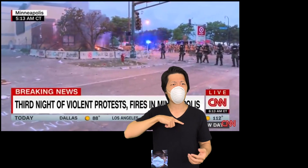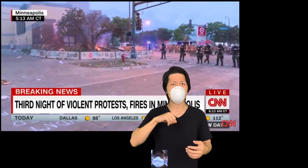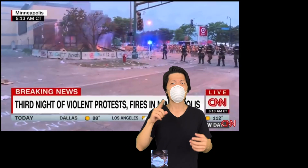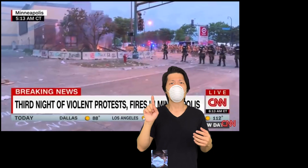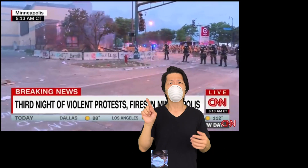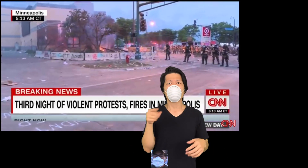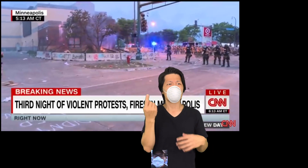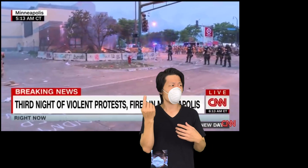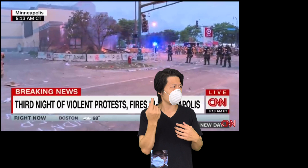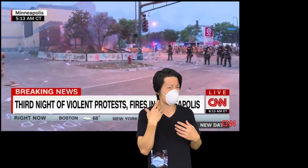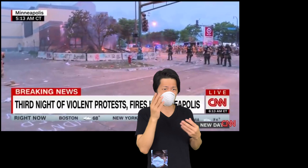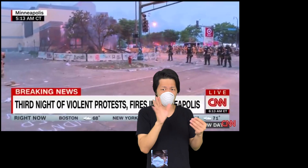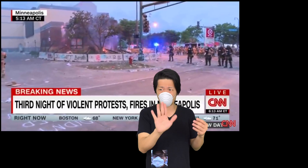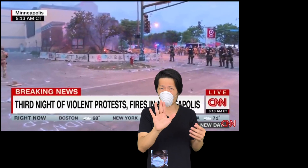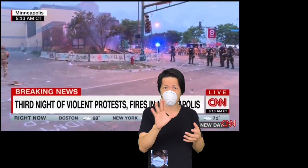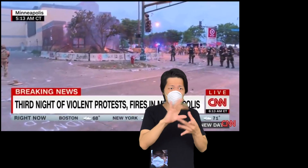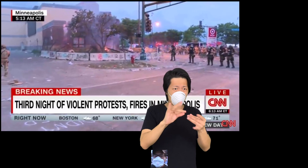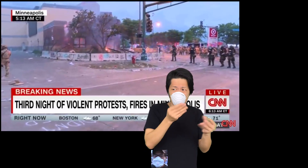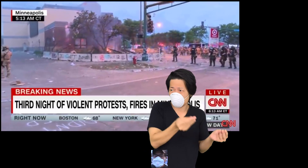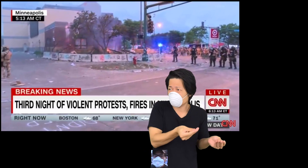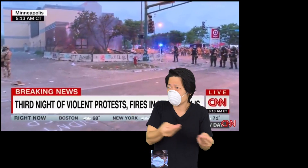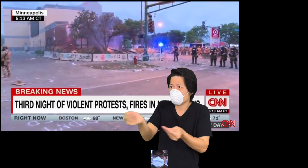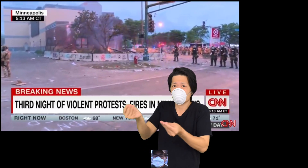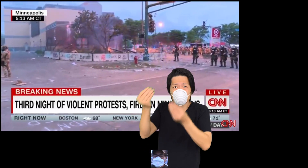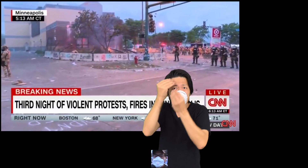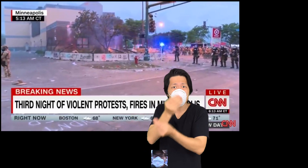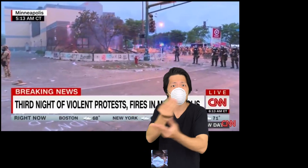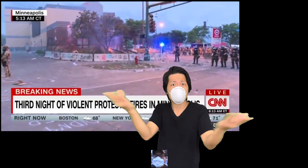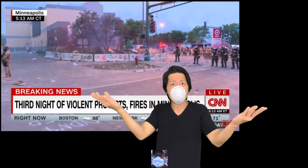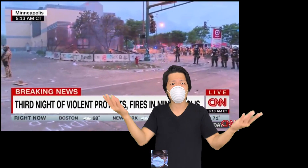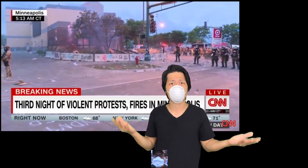I mean, we're just passing along the message, your message.